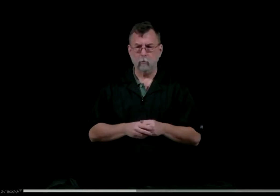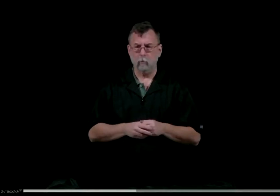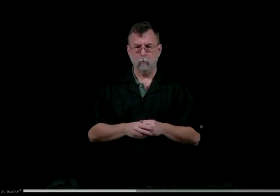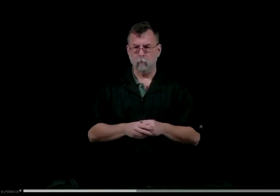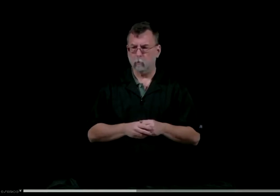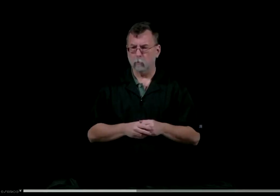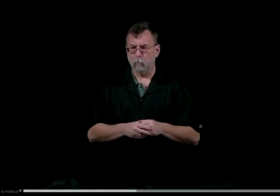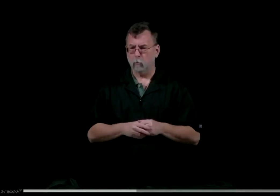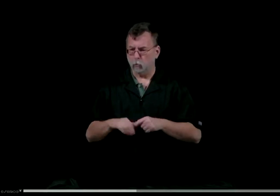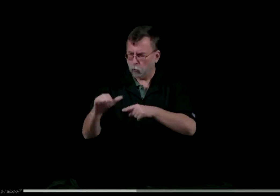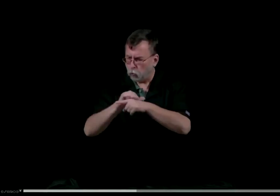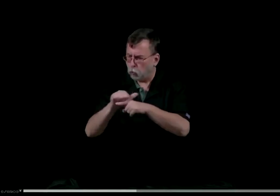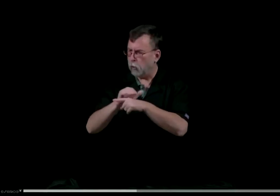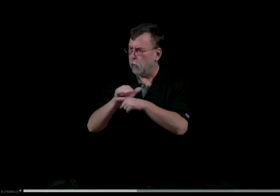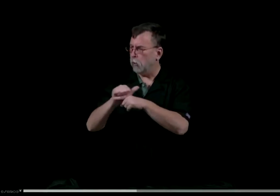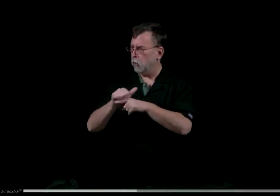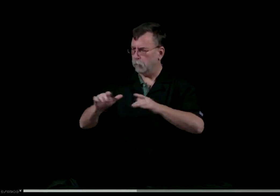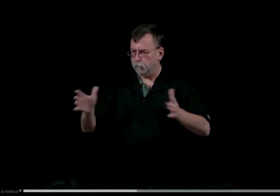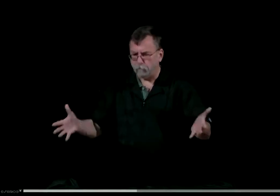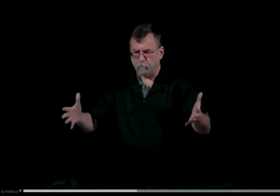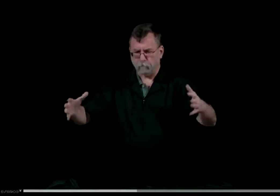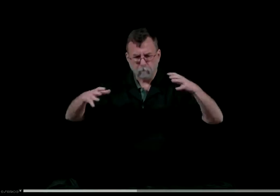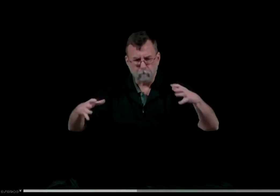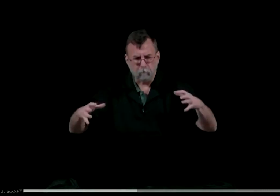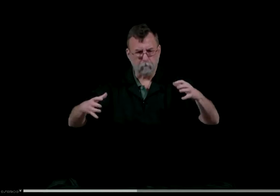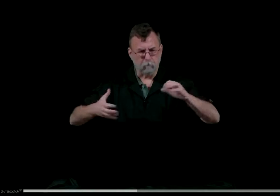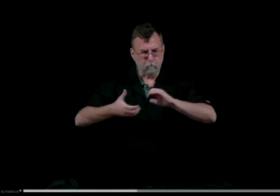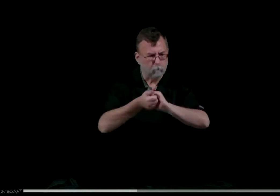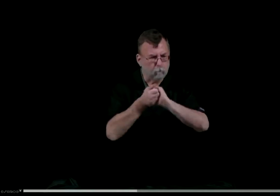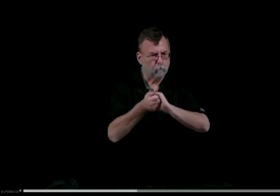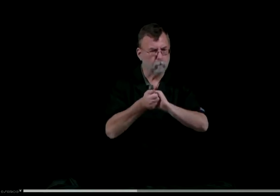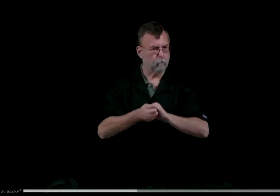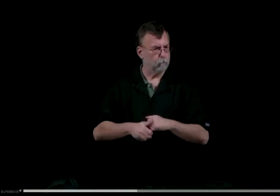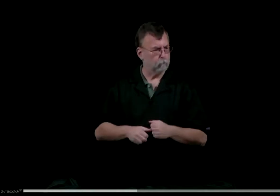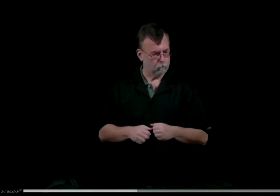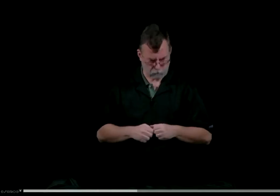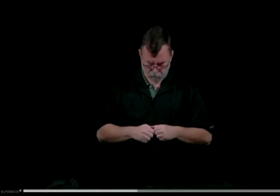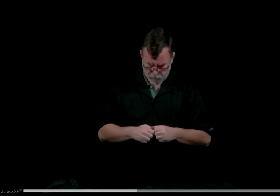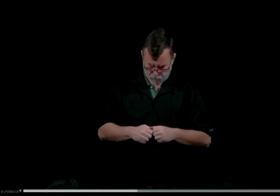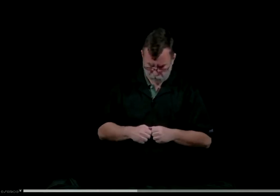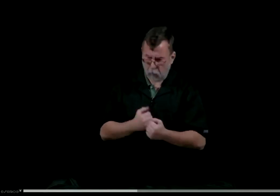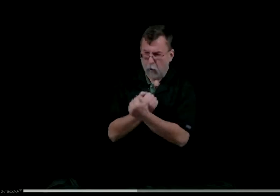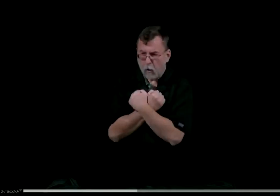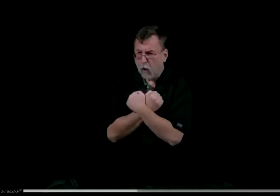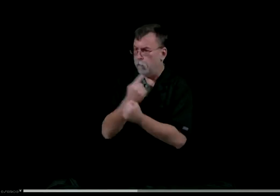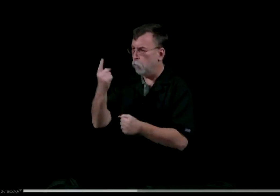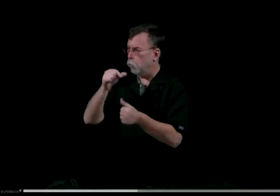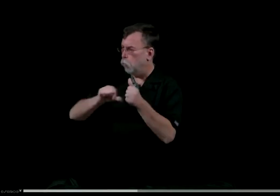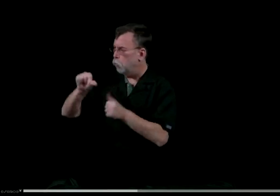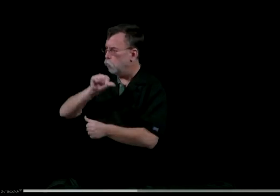brothers and sisters in Christ. We train, we work together, we collaborate.